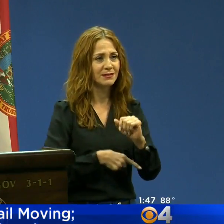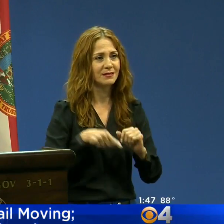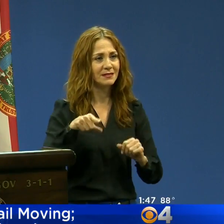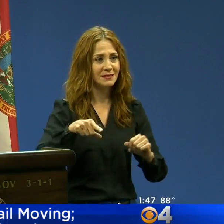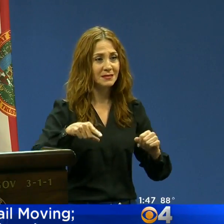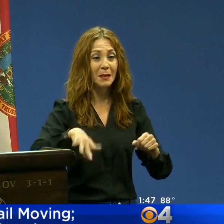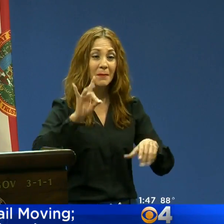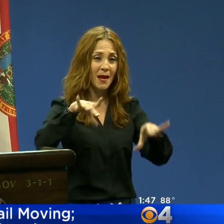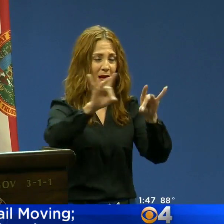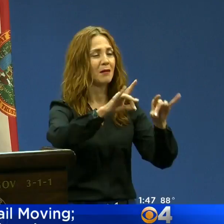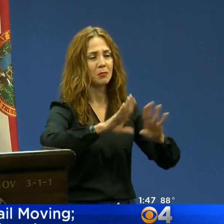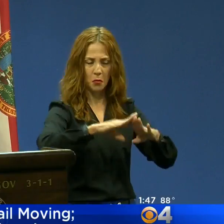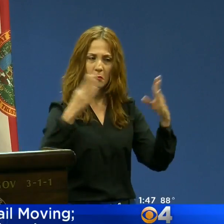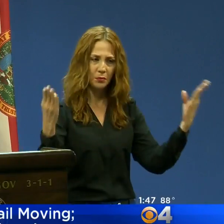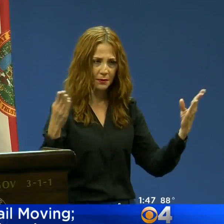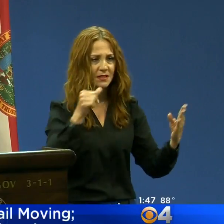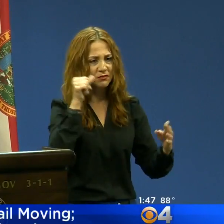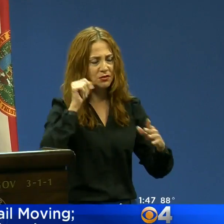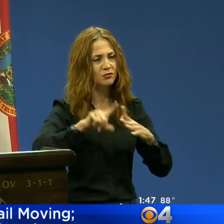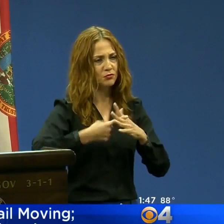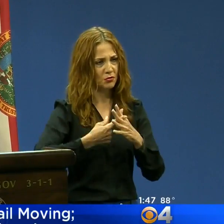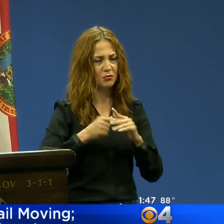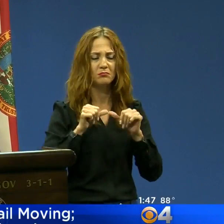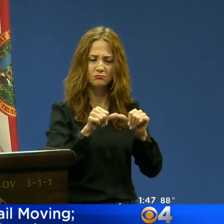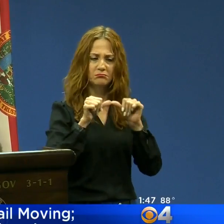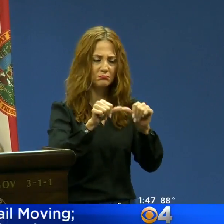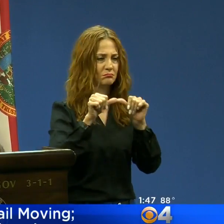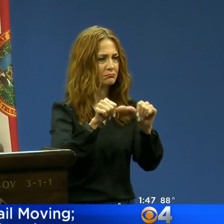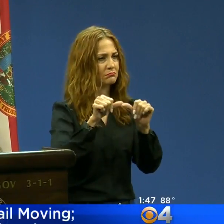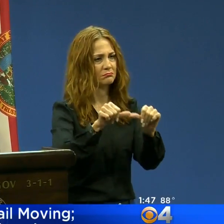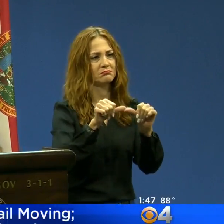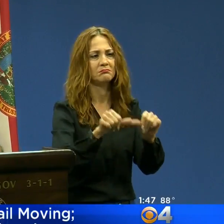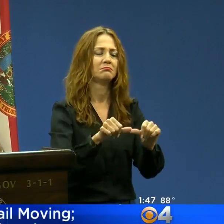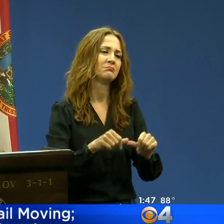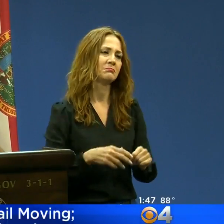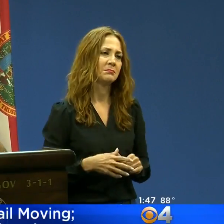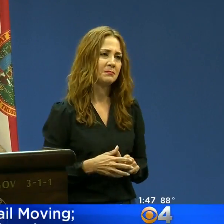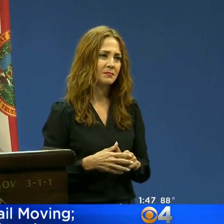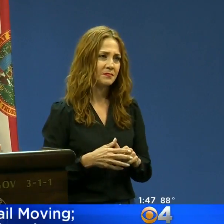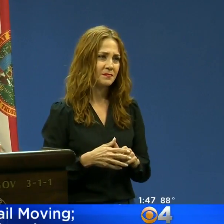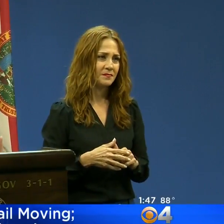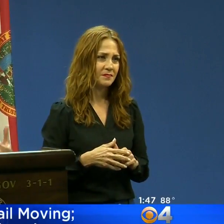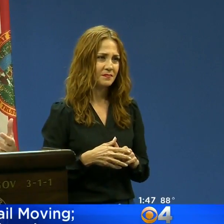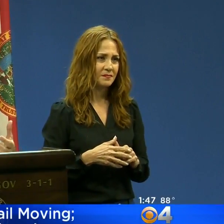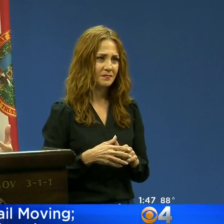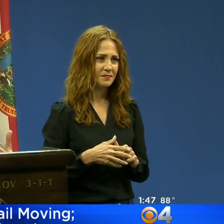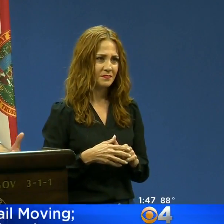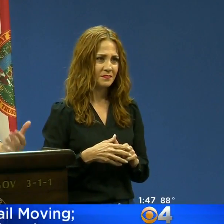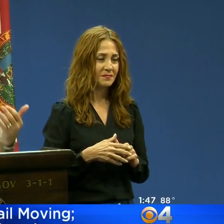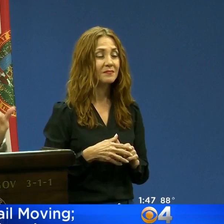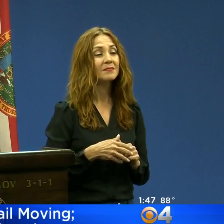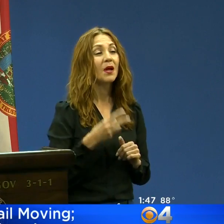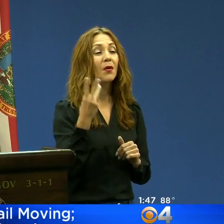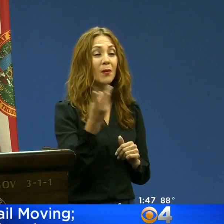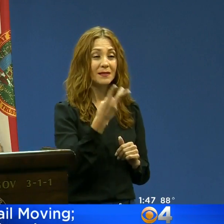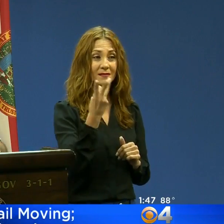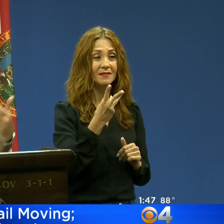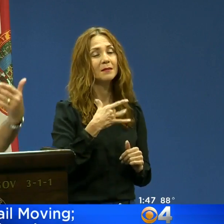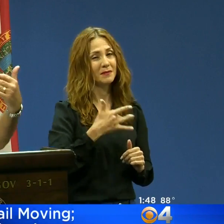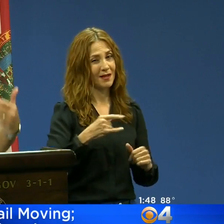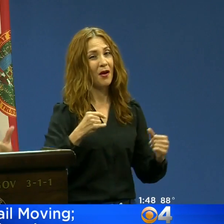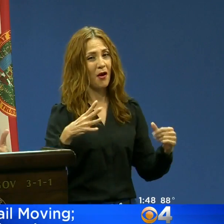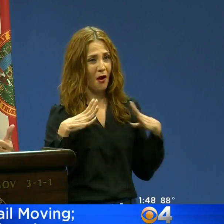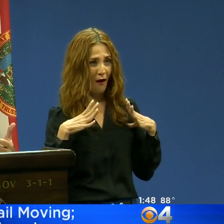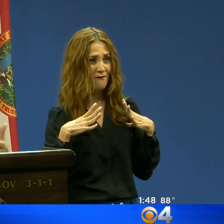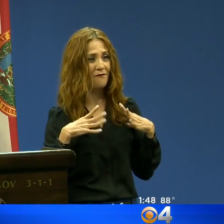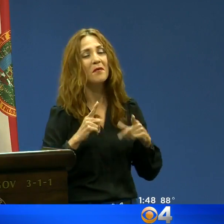of yesterday and will continue on its routes today. Today, Wednesday, is normally a day off, so those folks that had a normal Monday schedule